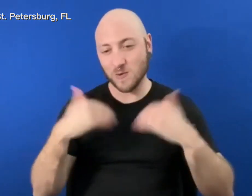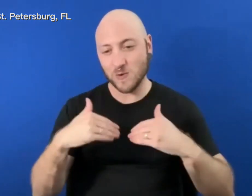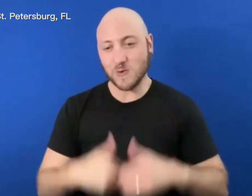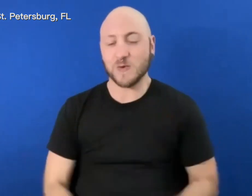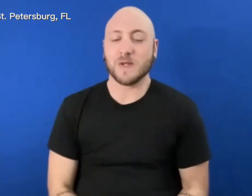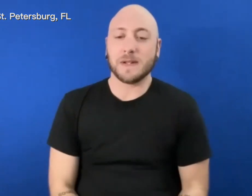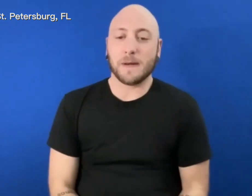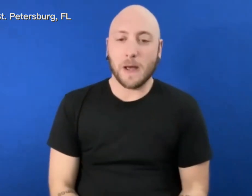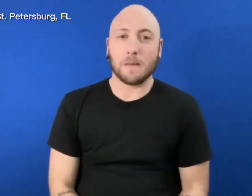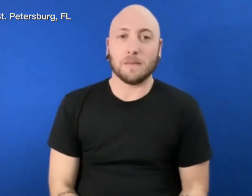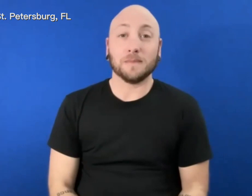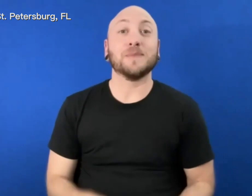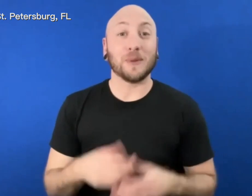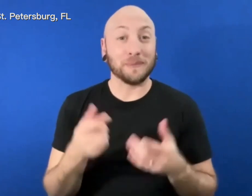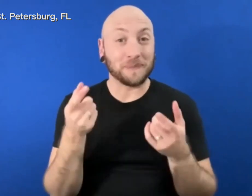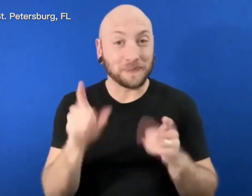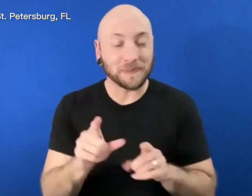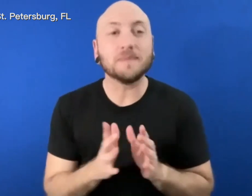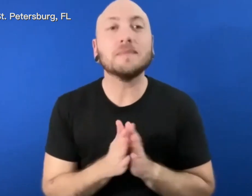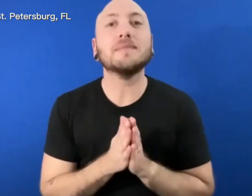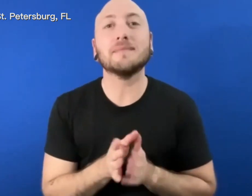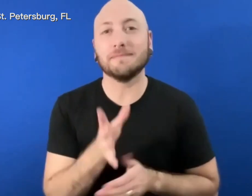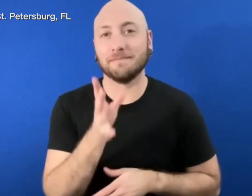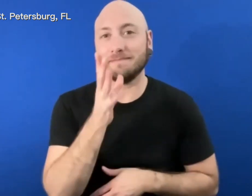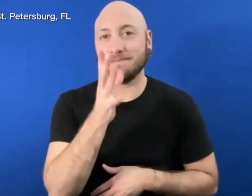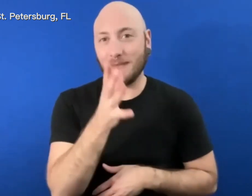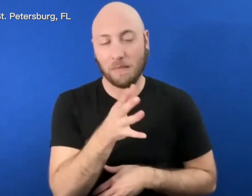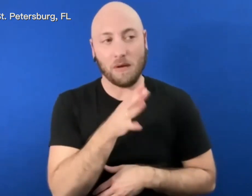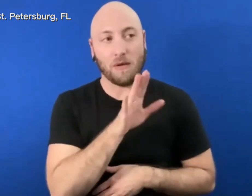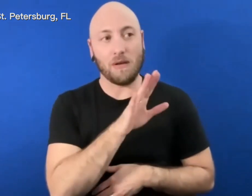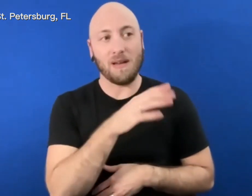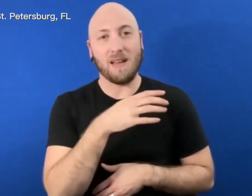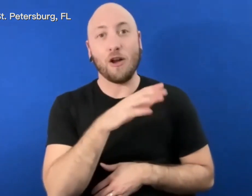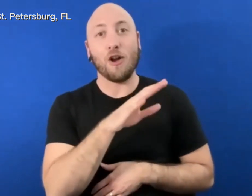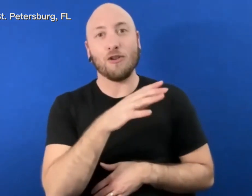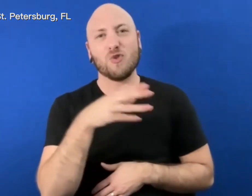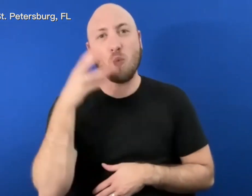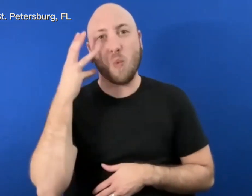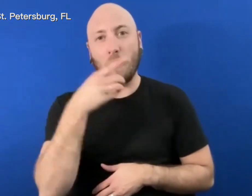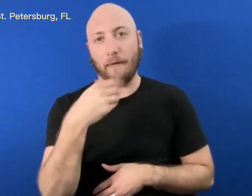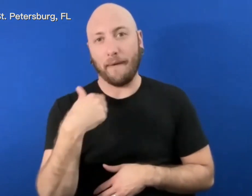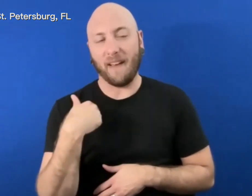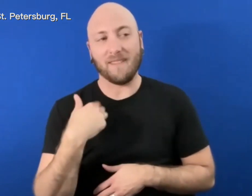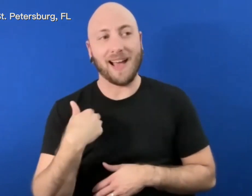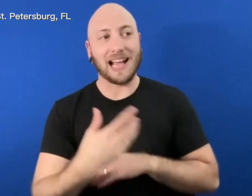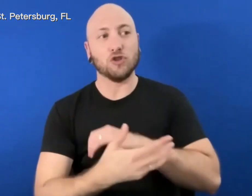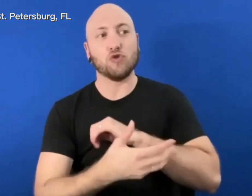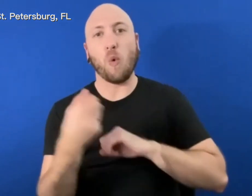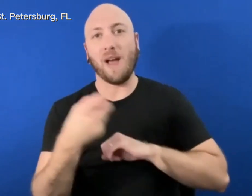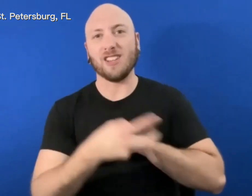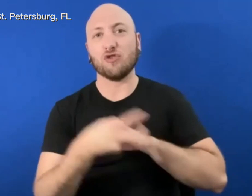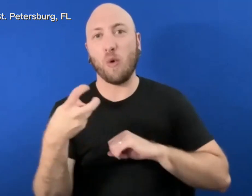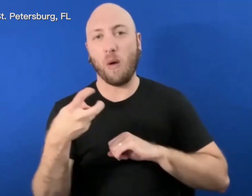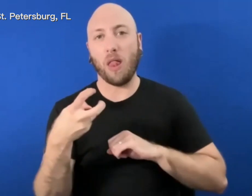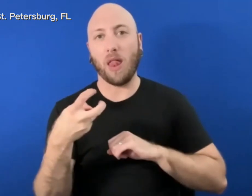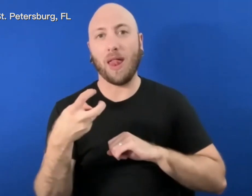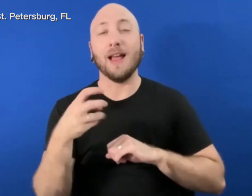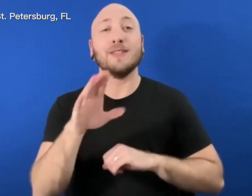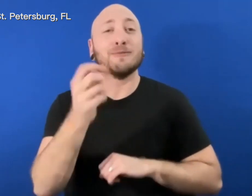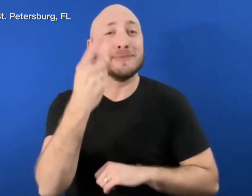I stole a bottle of wine from my grandma and I drank the whole thing in one night. I was like 12 years old. I probably weighed like 100 pounds, drank a whole